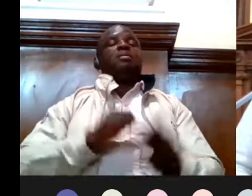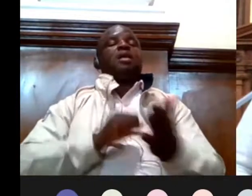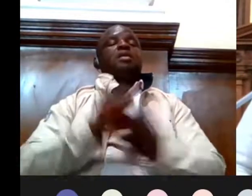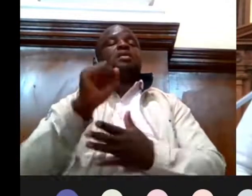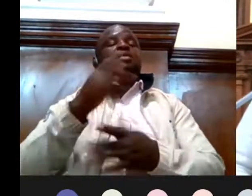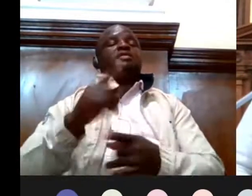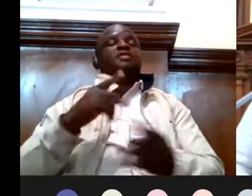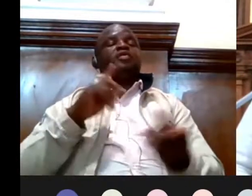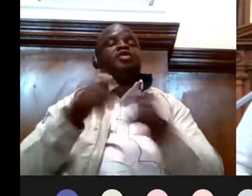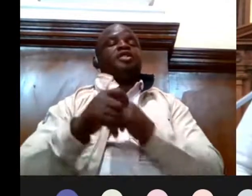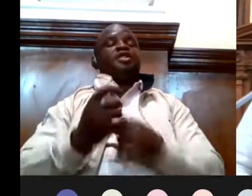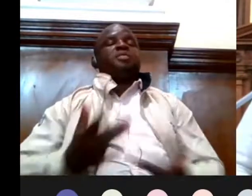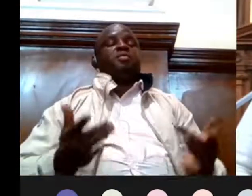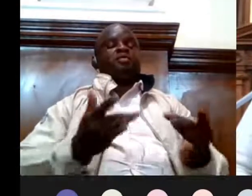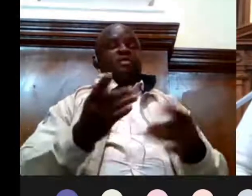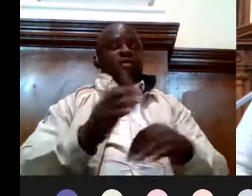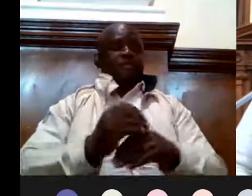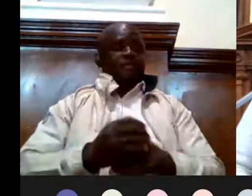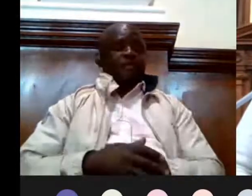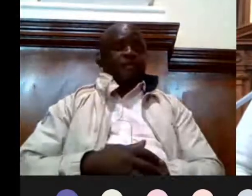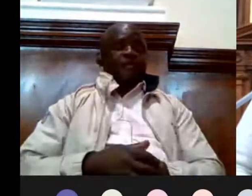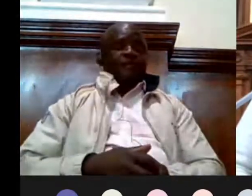sex workers.